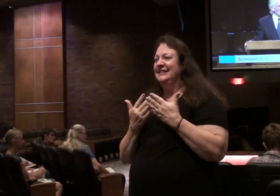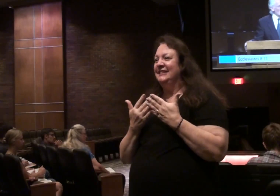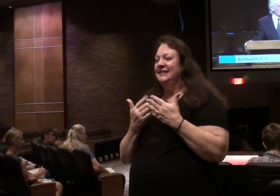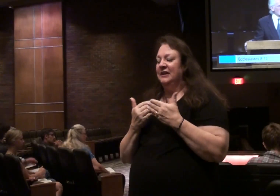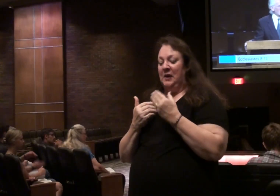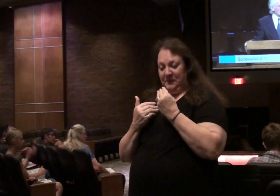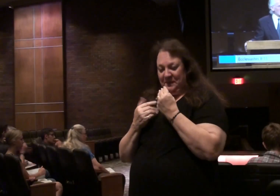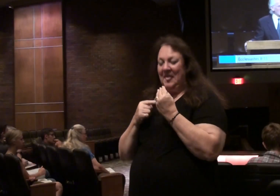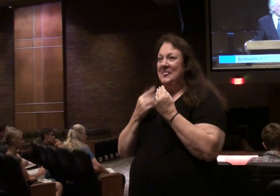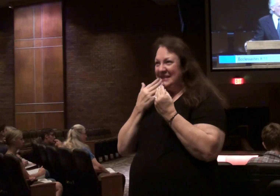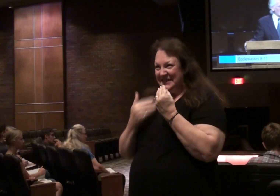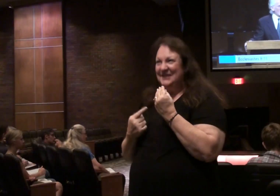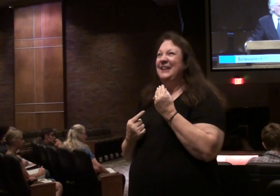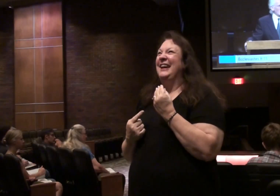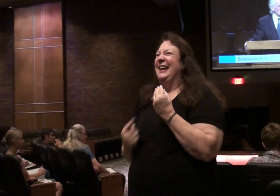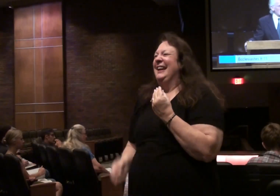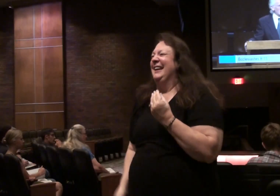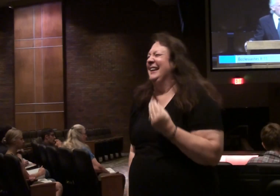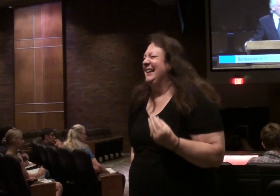is good.